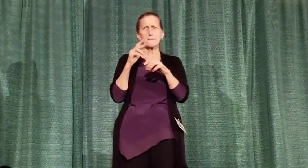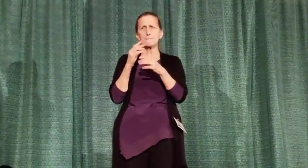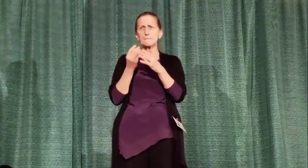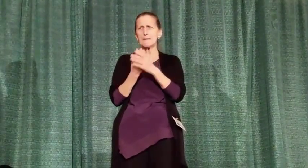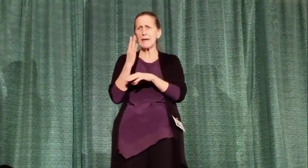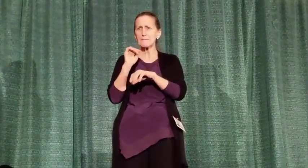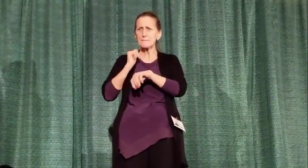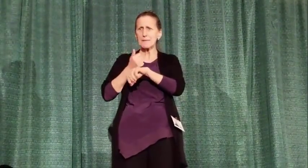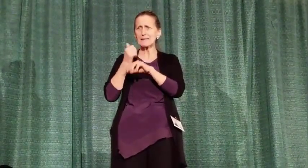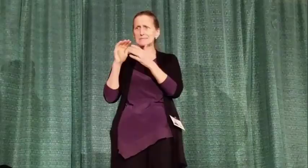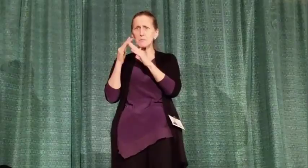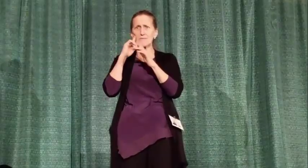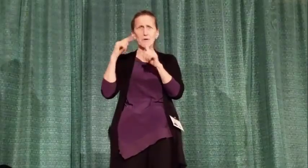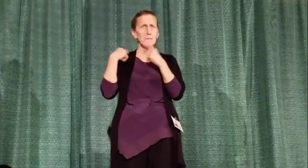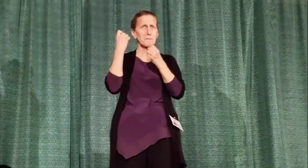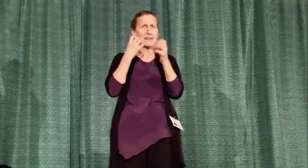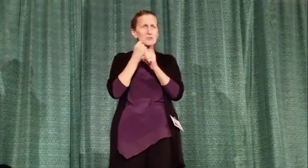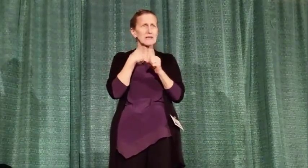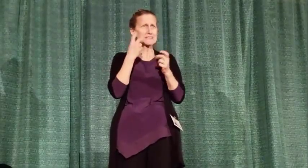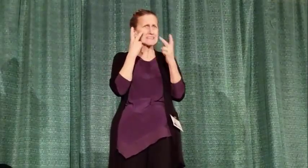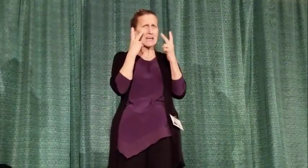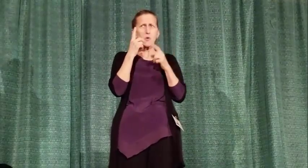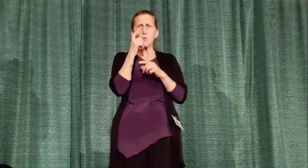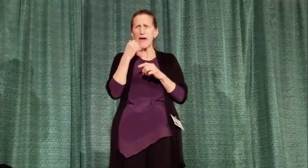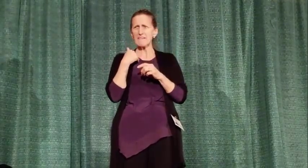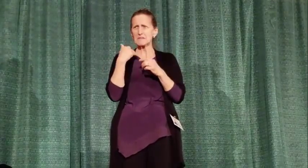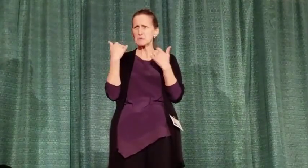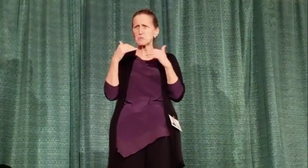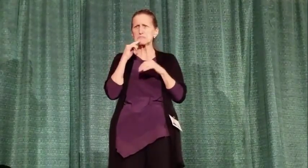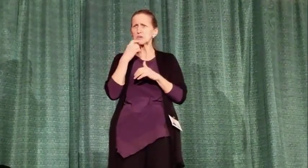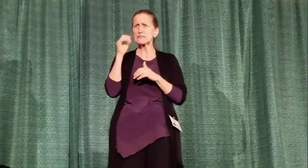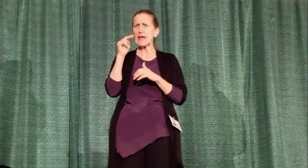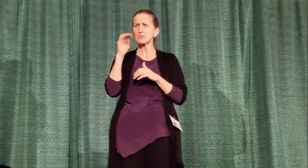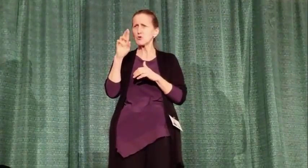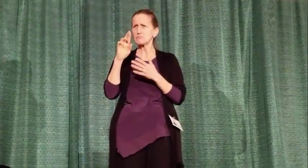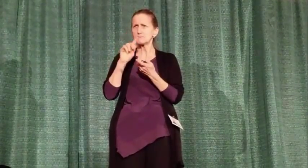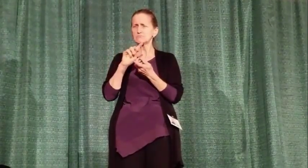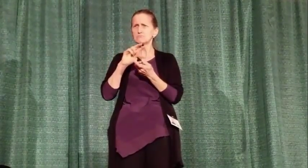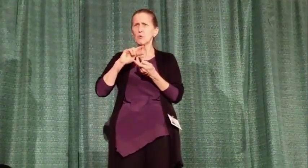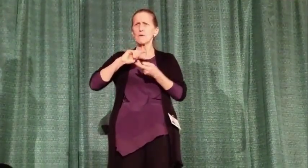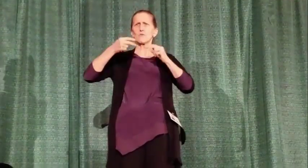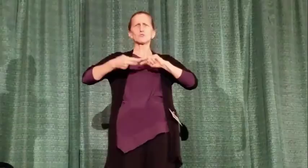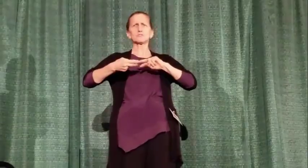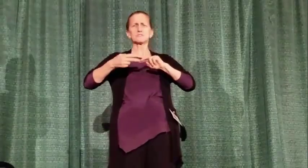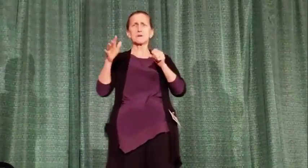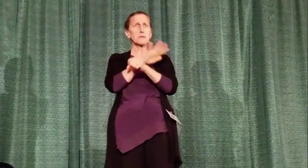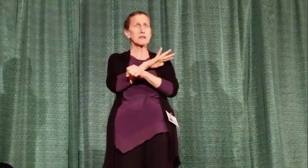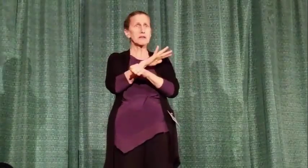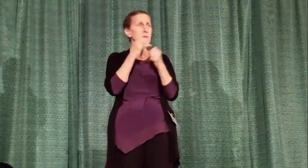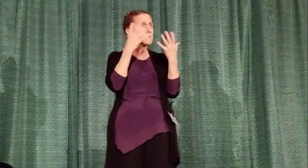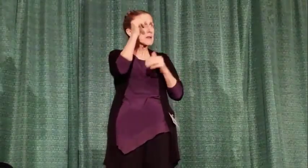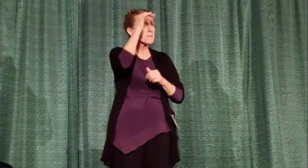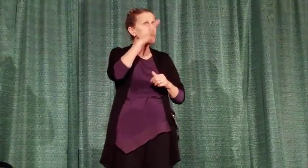community for all these years, I've seen a lot of people with advanced cancer, and some of them have reversed their cancers completely. A lot of